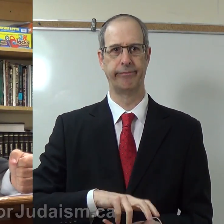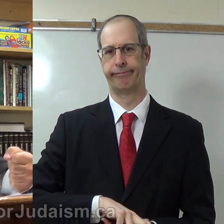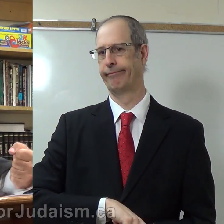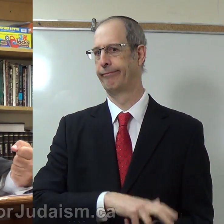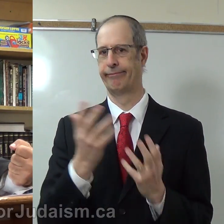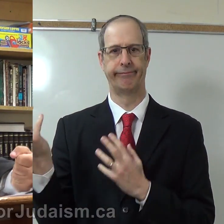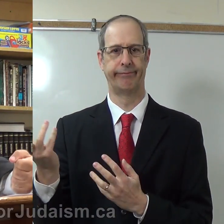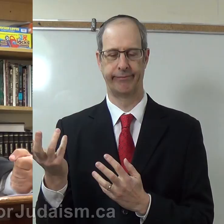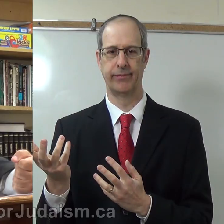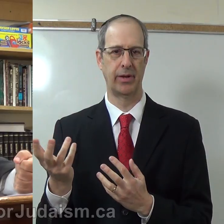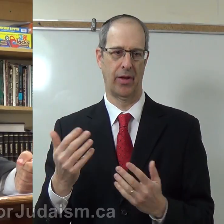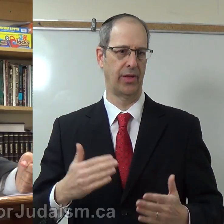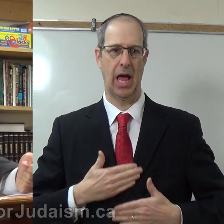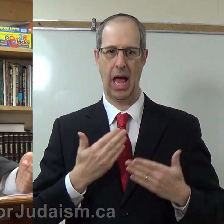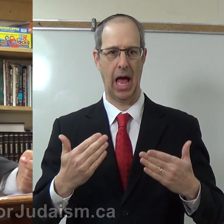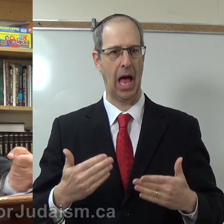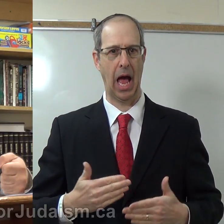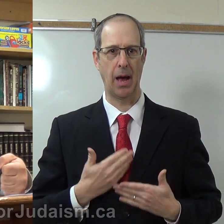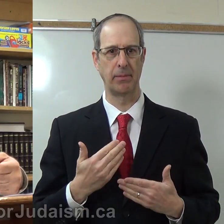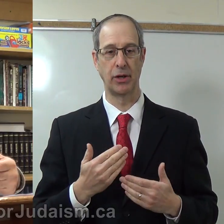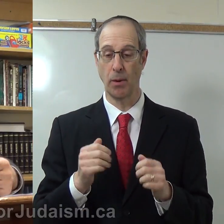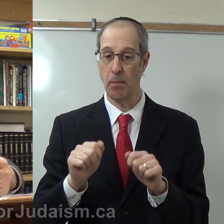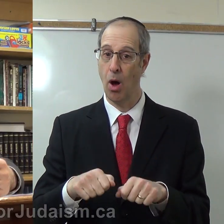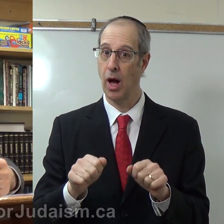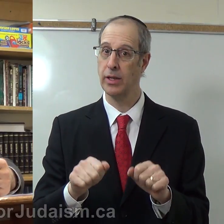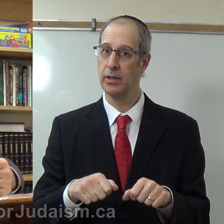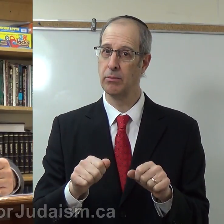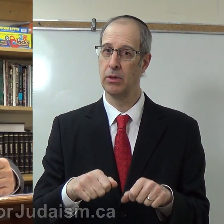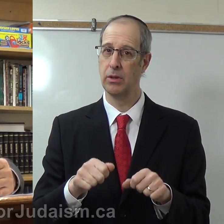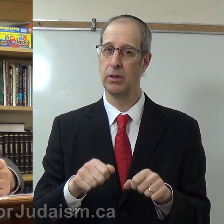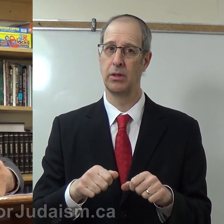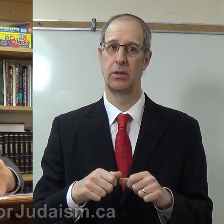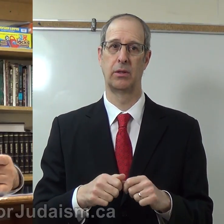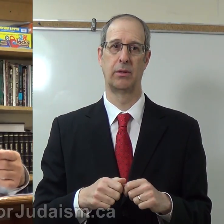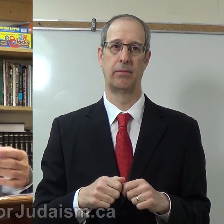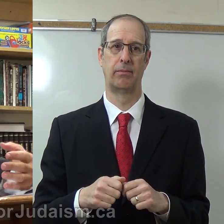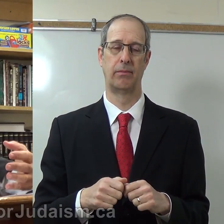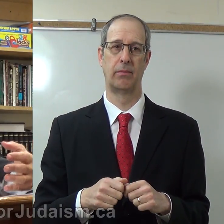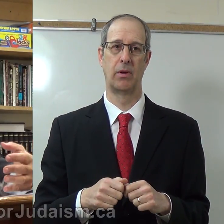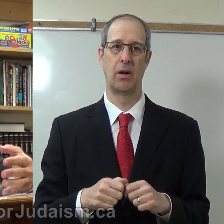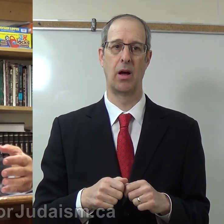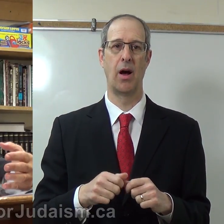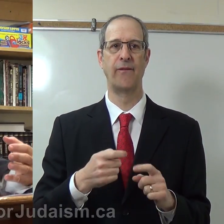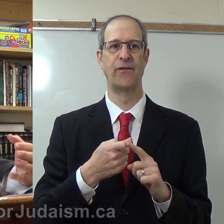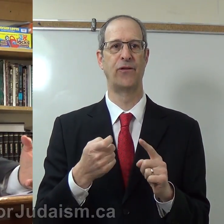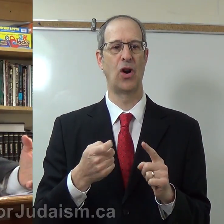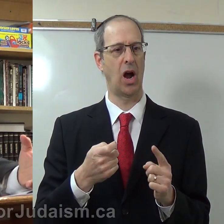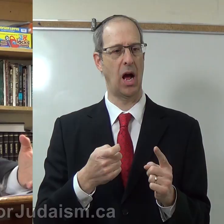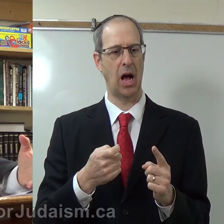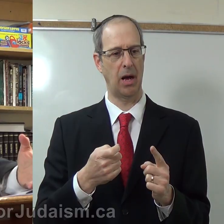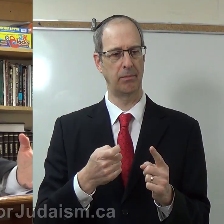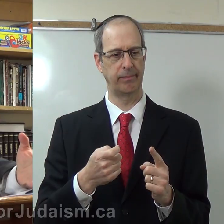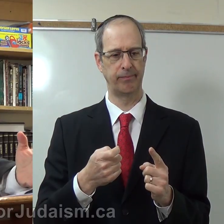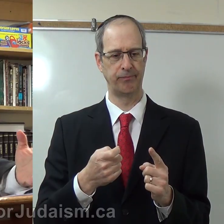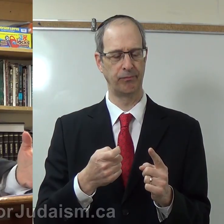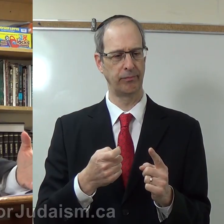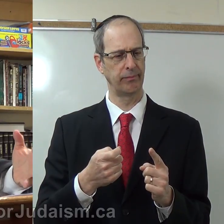the happiness that we could have. By failing to appreciate